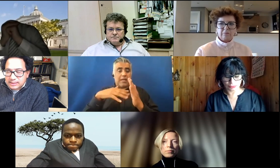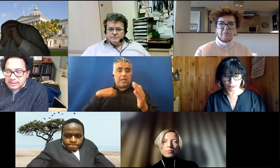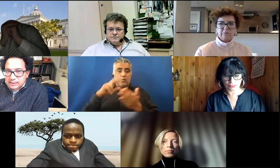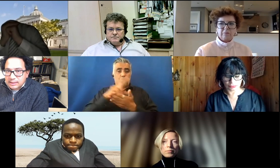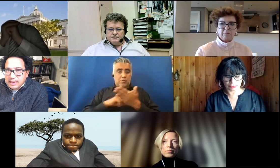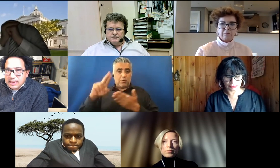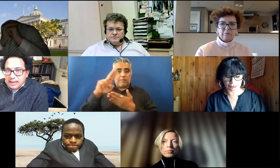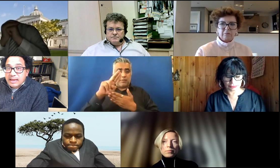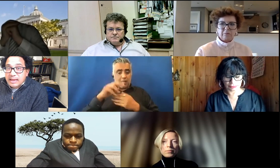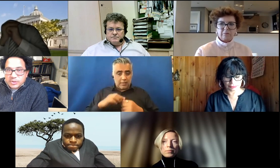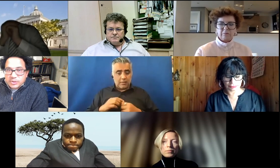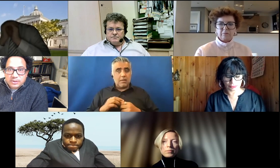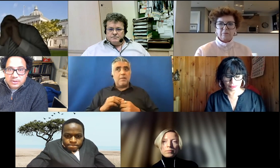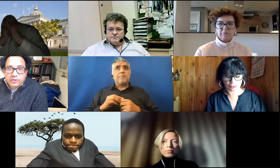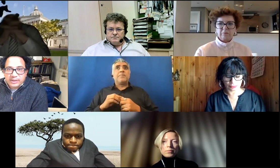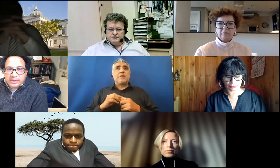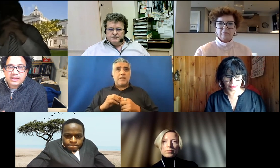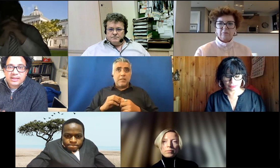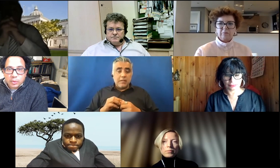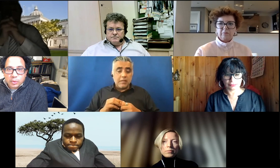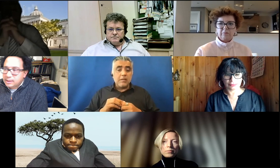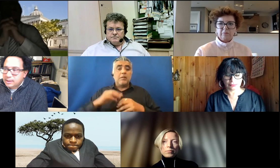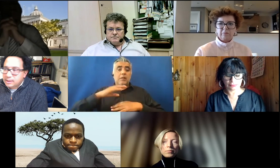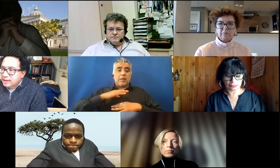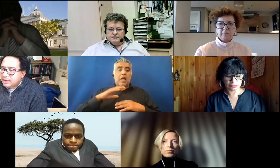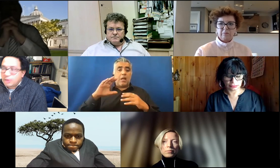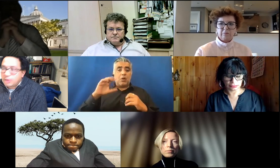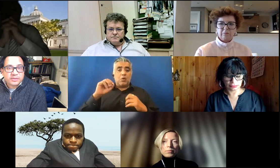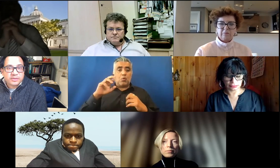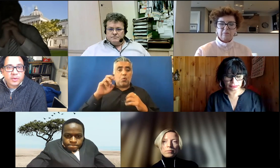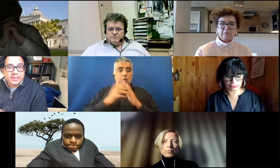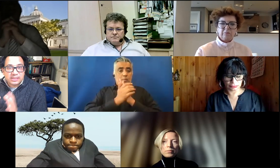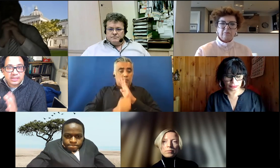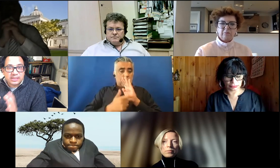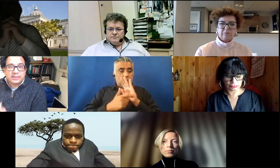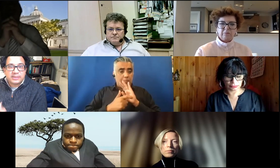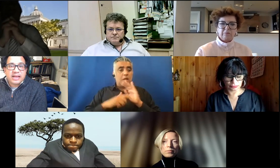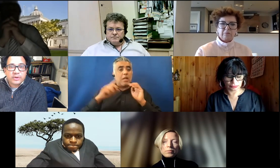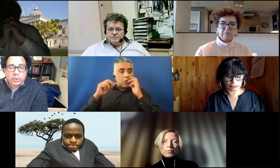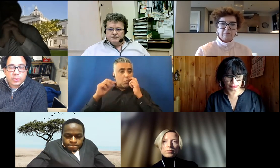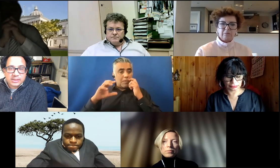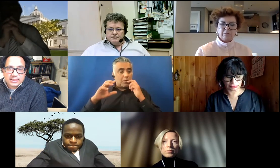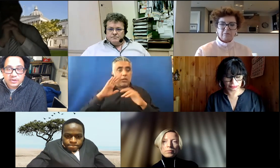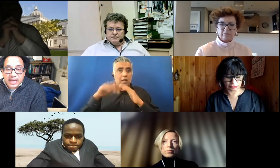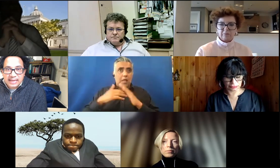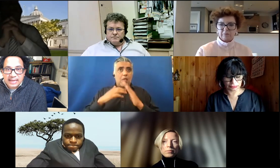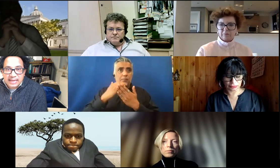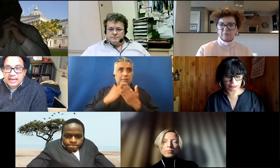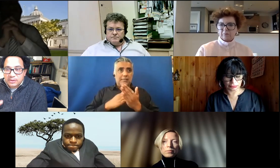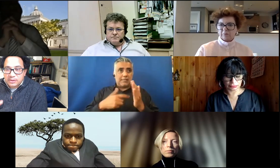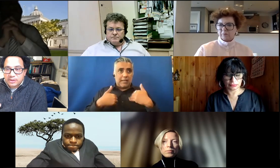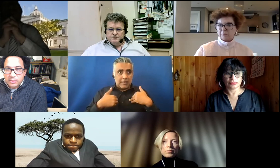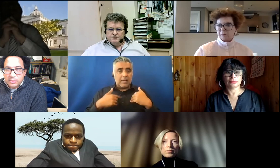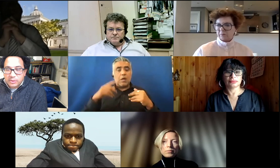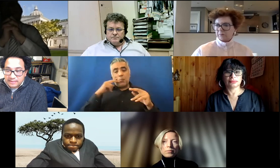universities, subject to them fulfilling the core competence requirements, the document that every course in this country has. And you